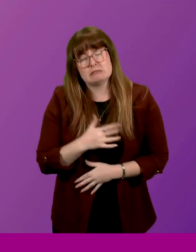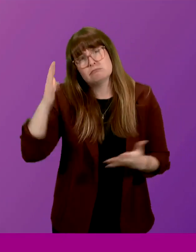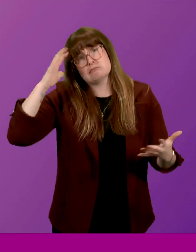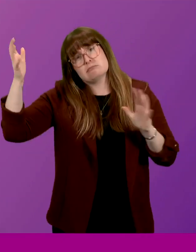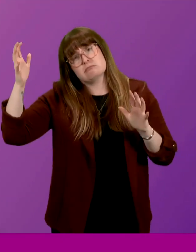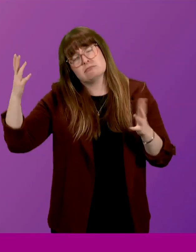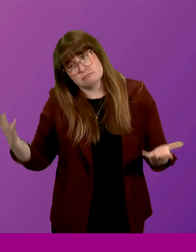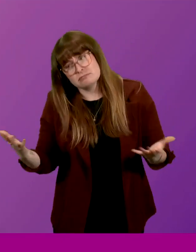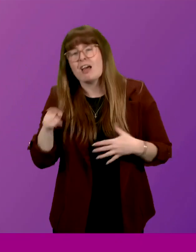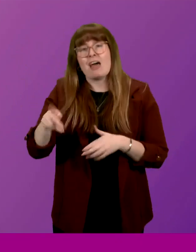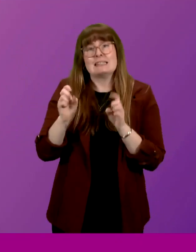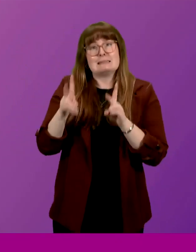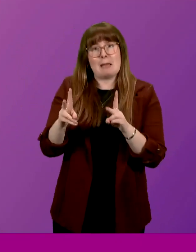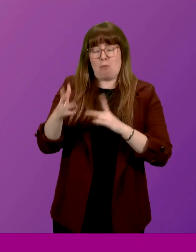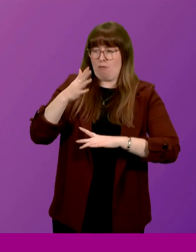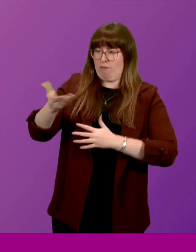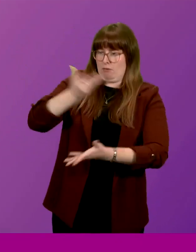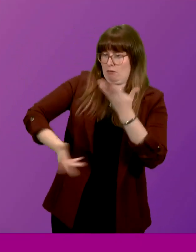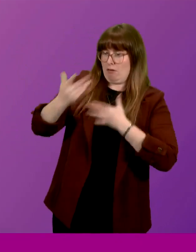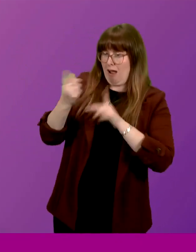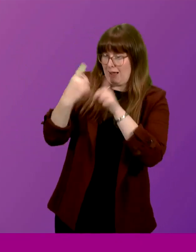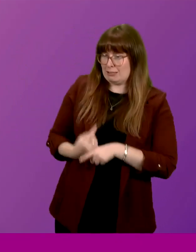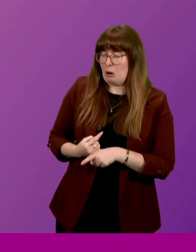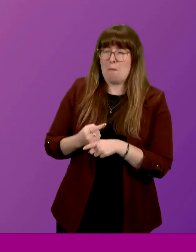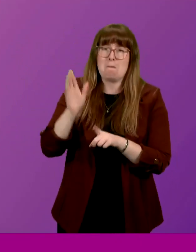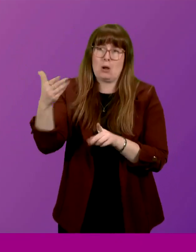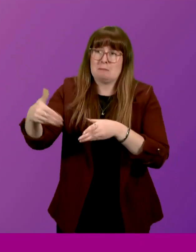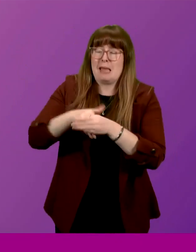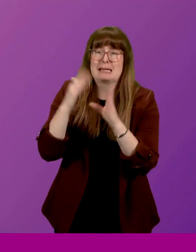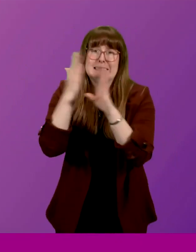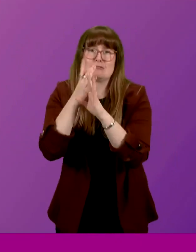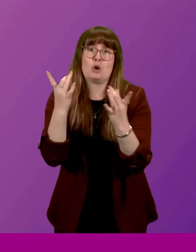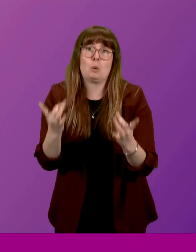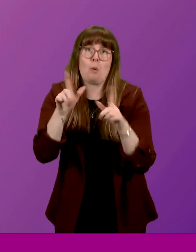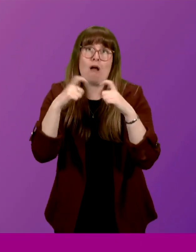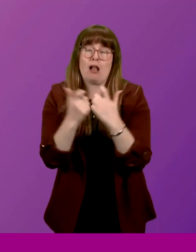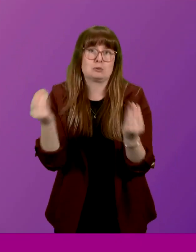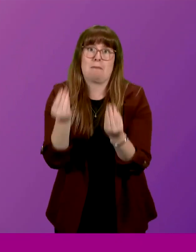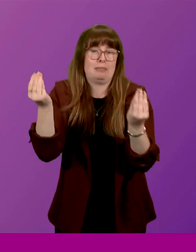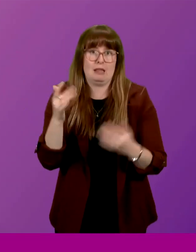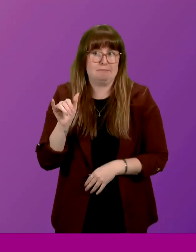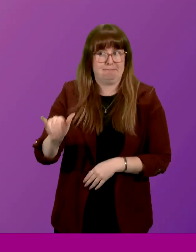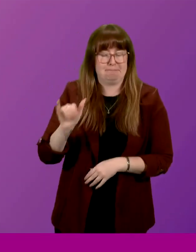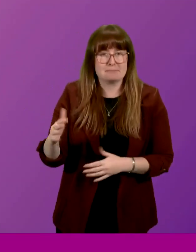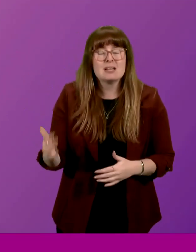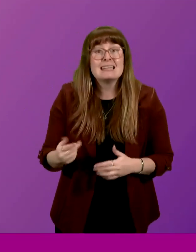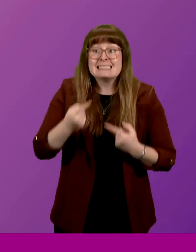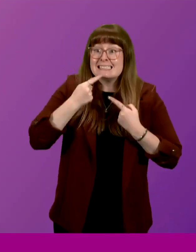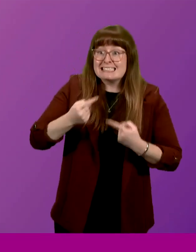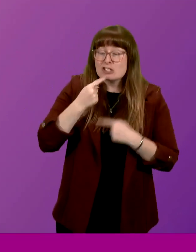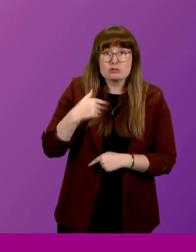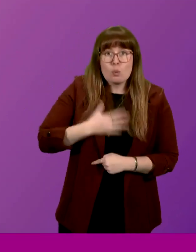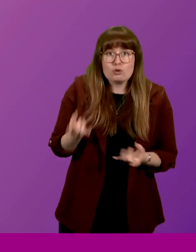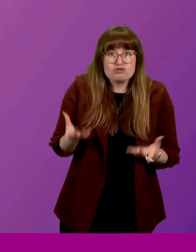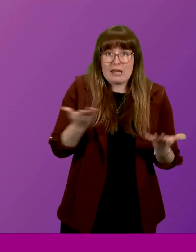Presiding Officer, the First Minister must be attending some kind of secret yoga classes. Presiding Officer, teachers don't want to